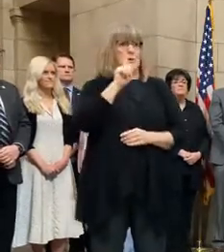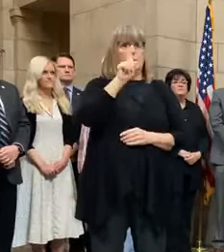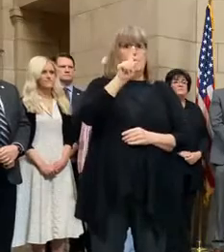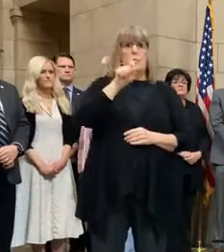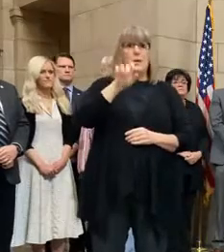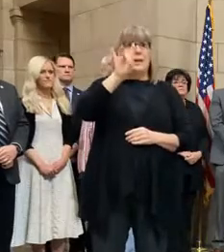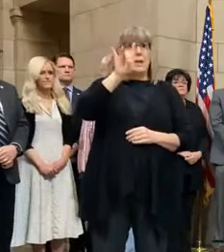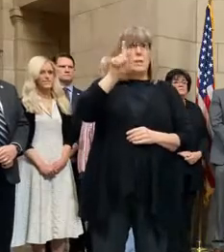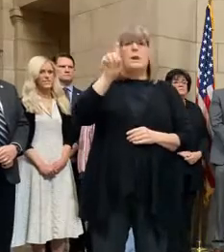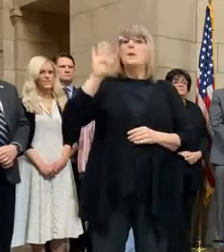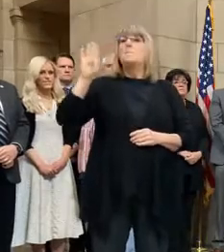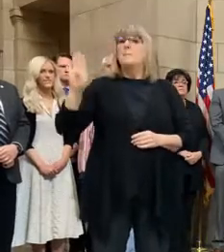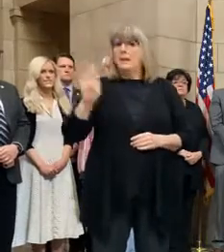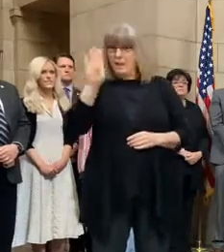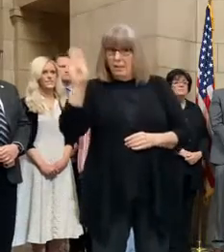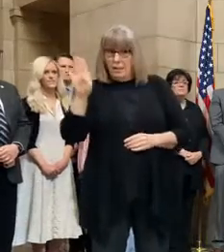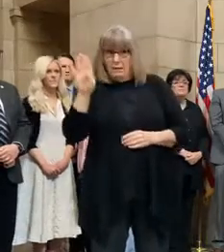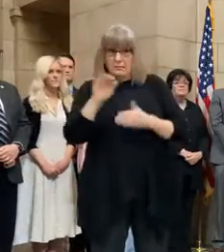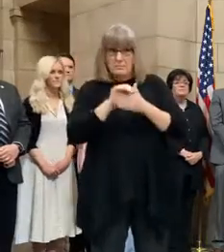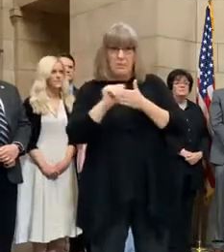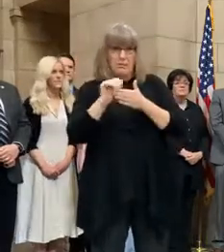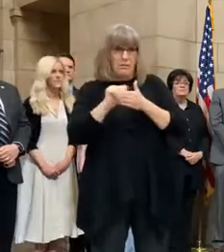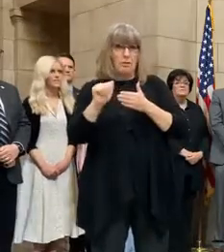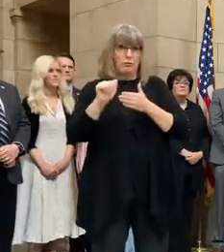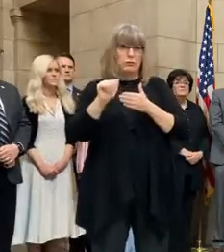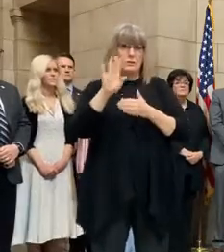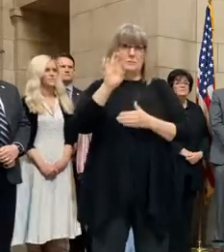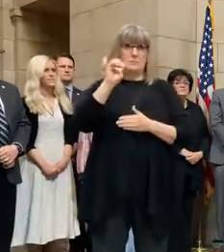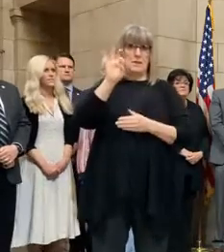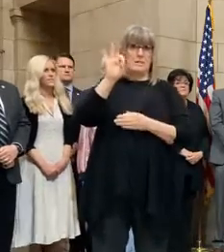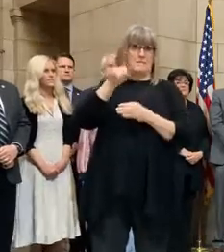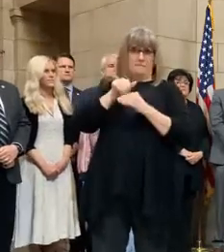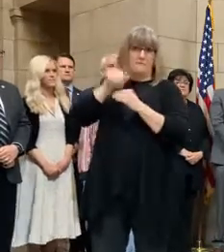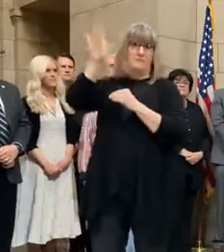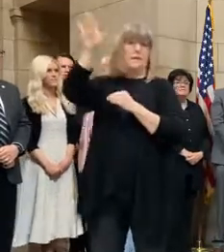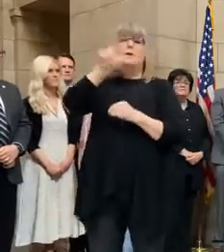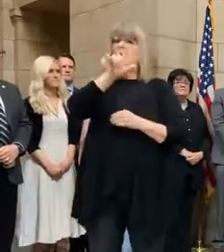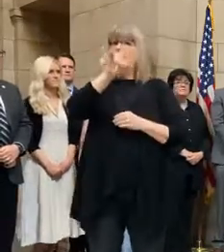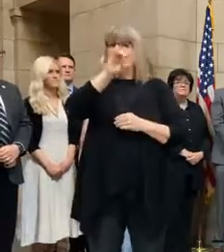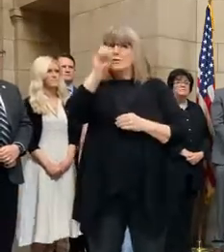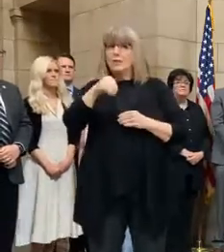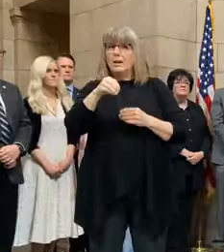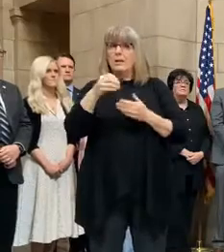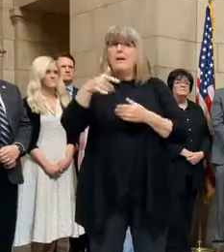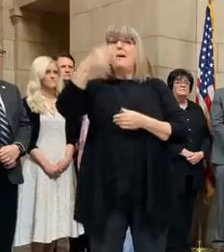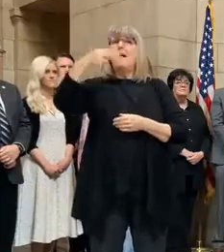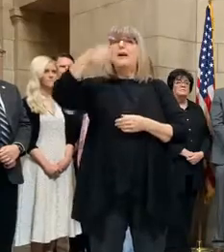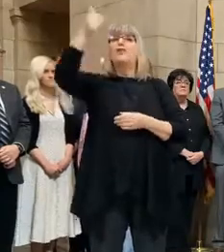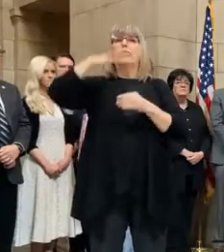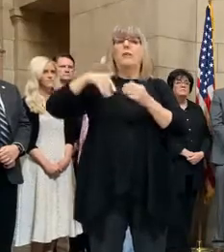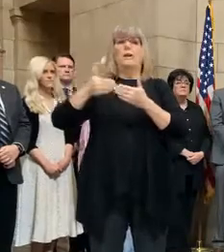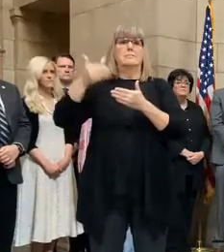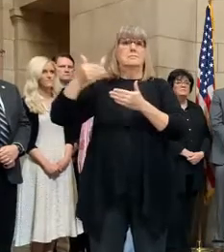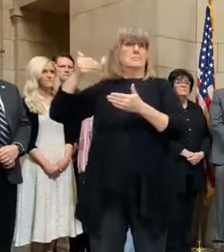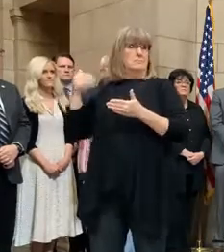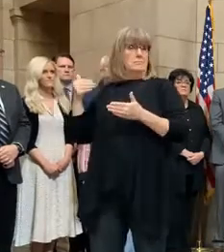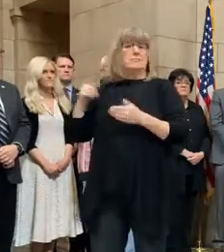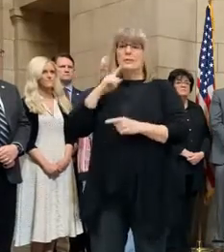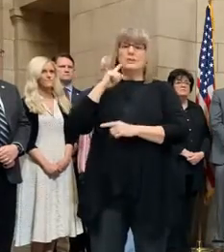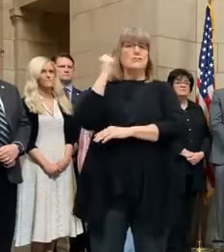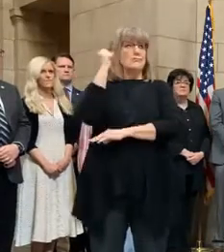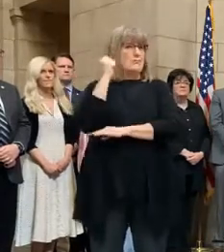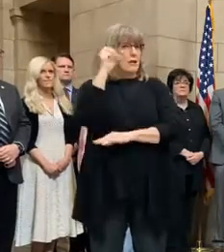$1.81 billion in beef exports, 25% higher than any previous year. We had record corn